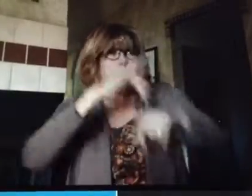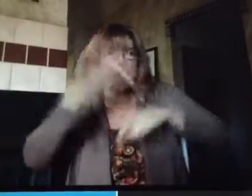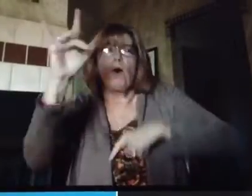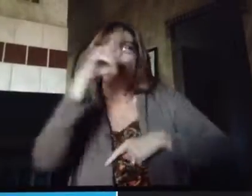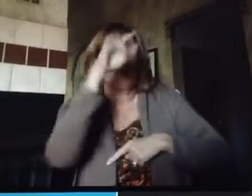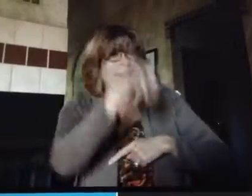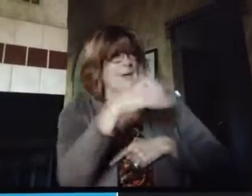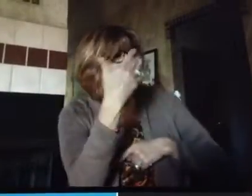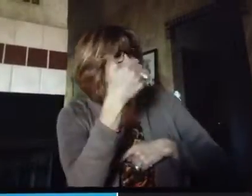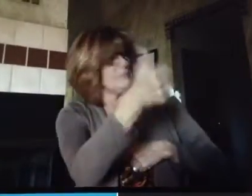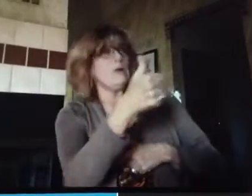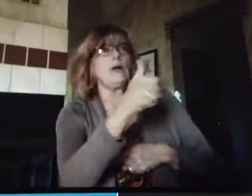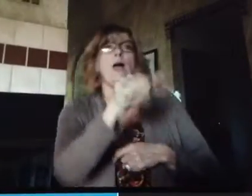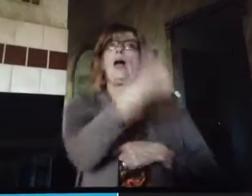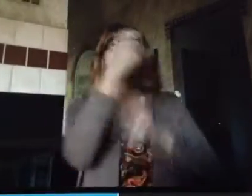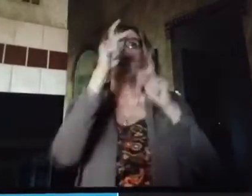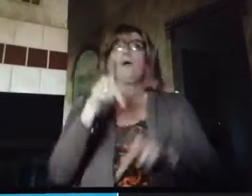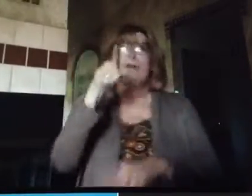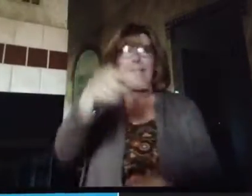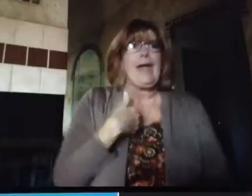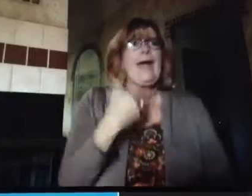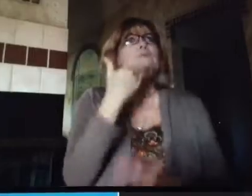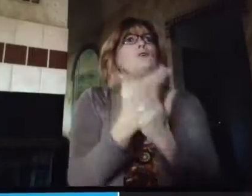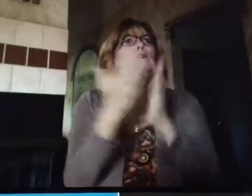what you need to improve on and what you need help with.